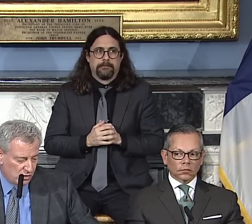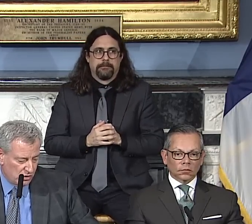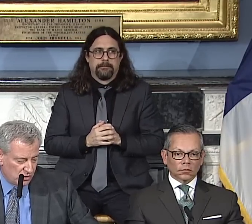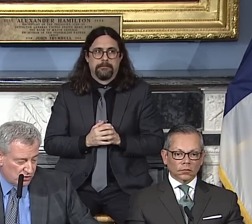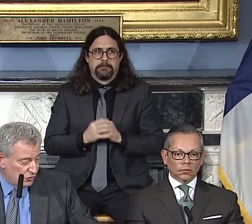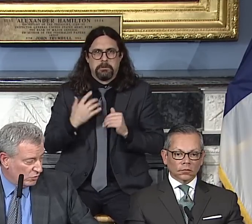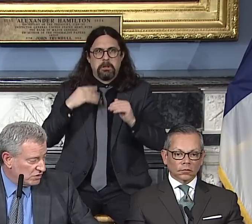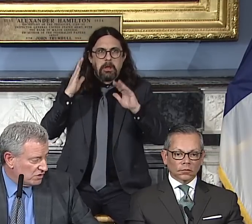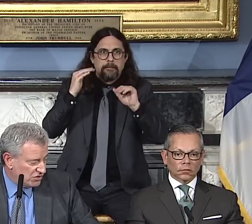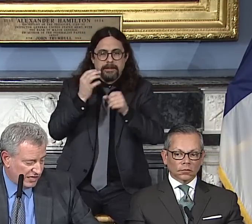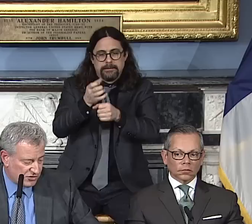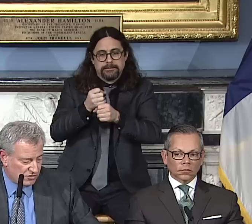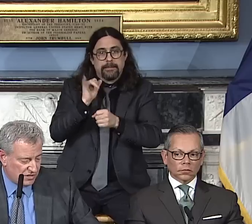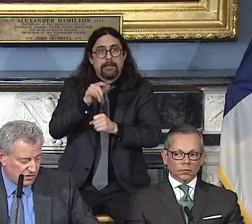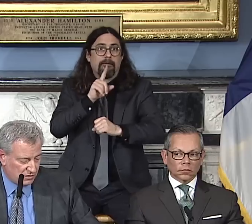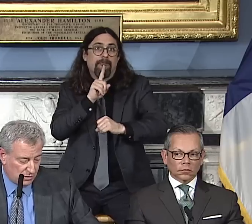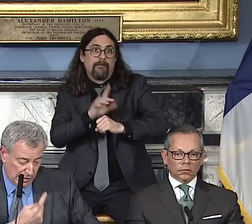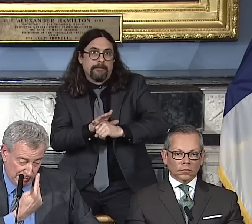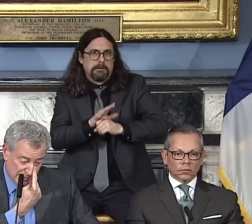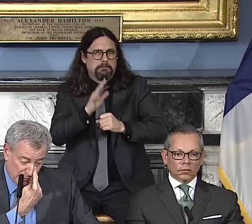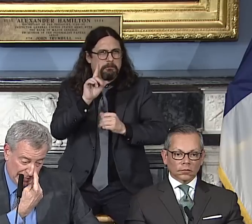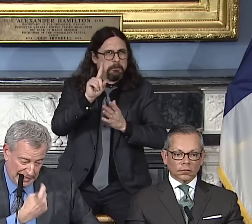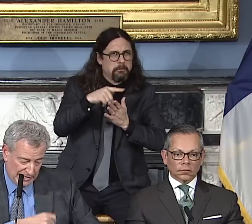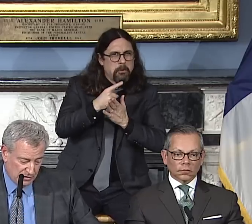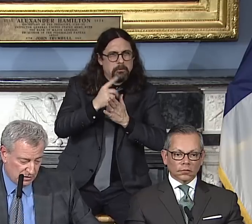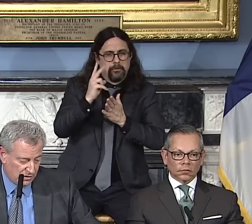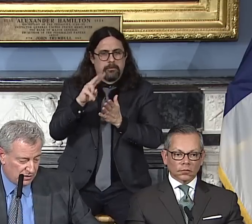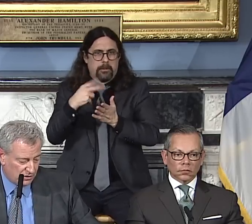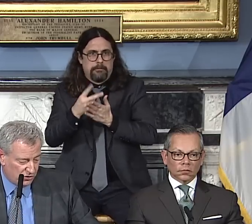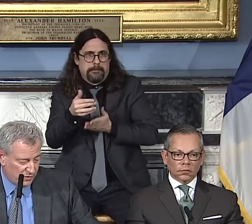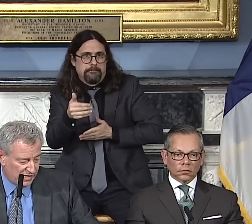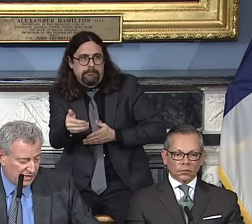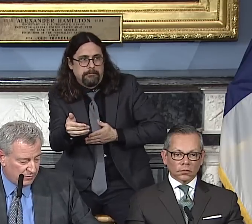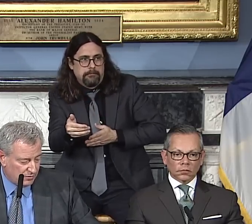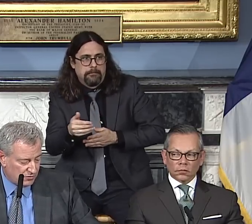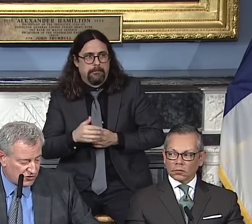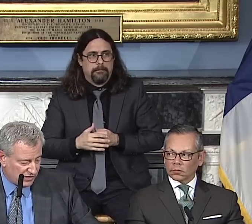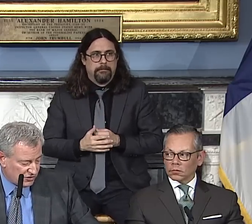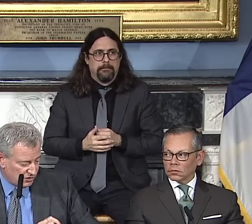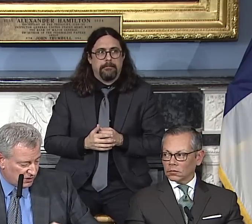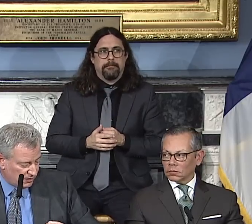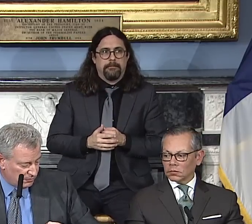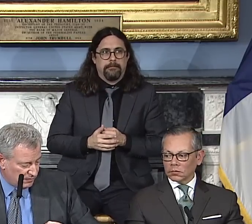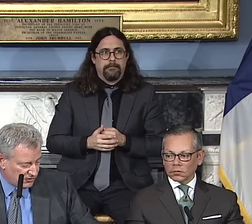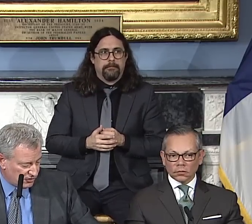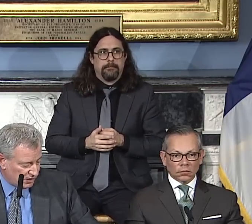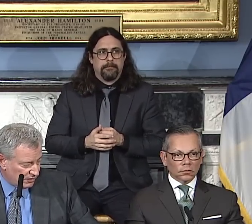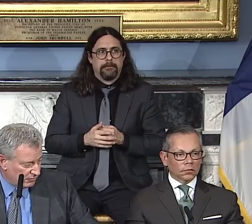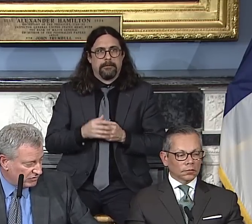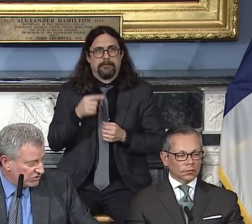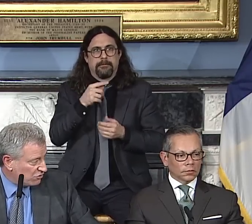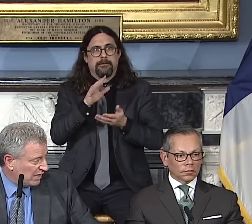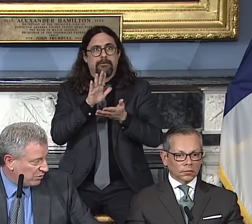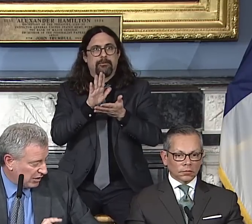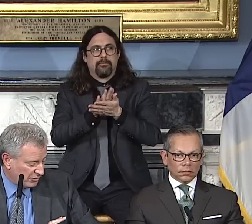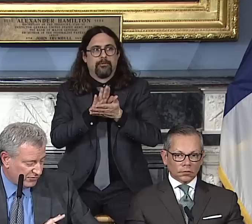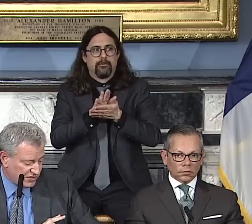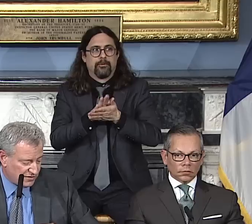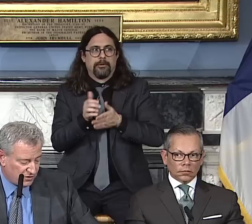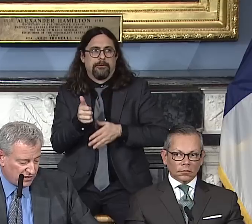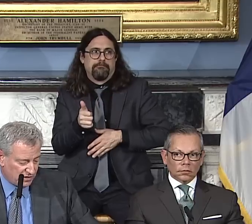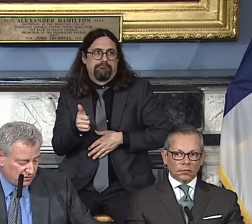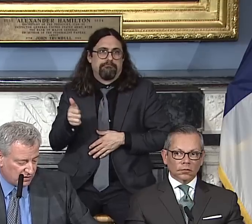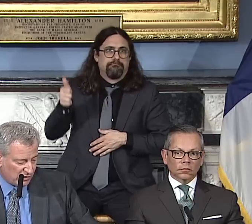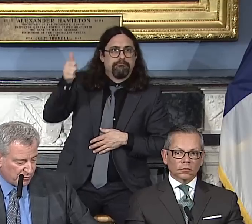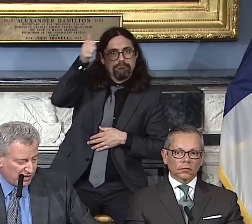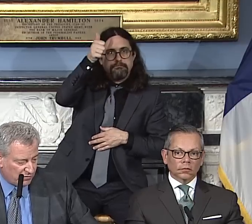Two schools and the chancellor's here, and obviously we'll add in the Q&A. Chancellor, I'm going to make sure I describe properly. If there's